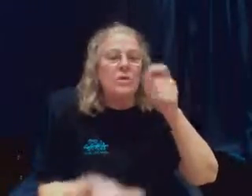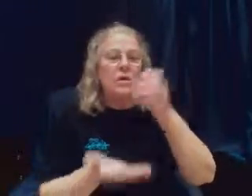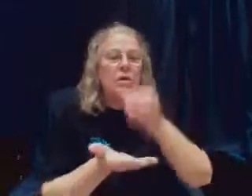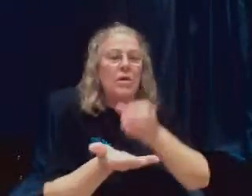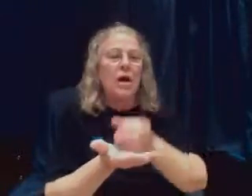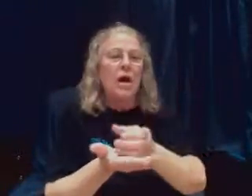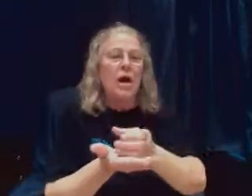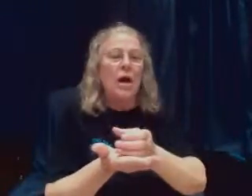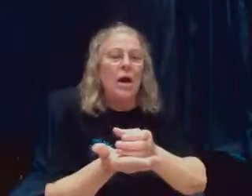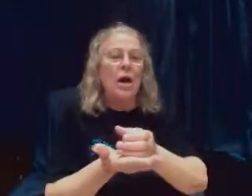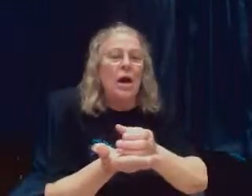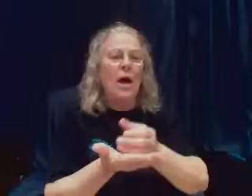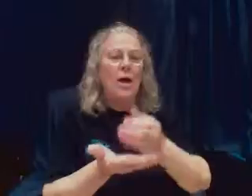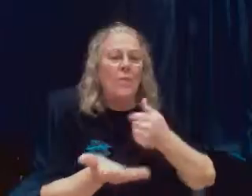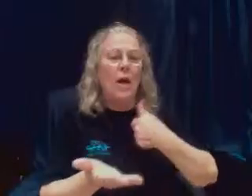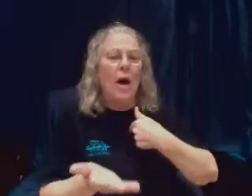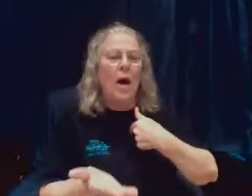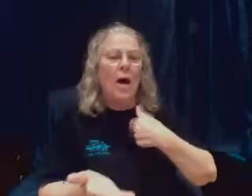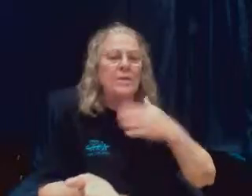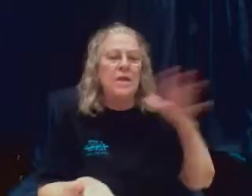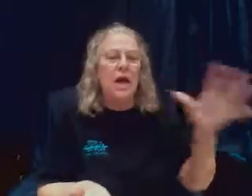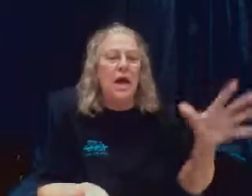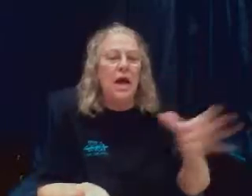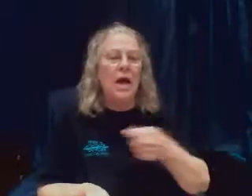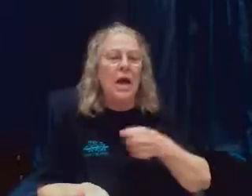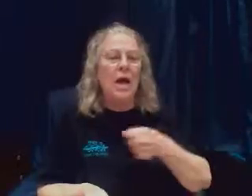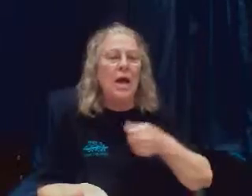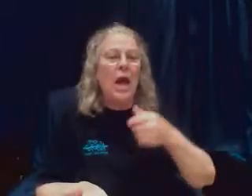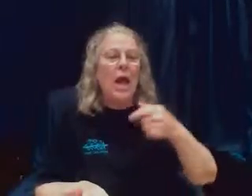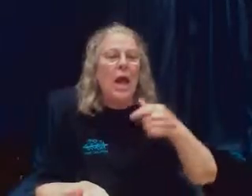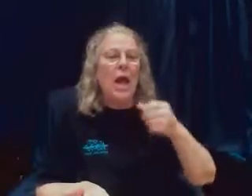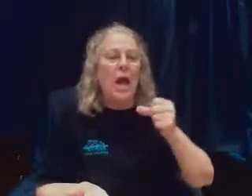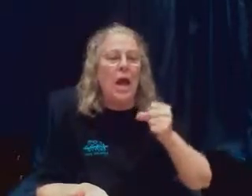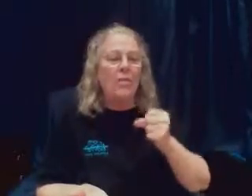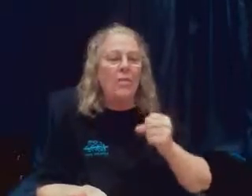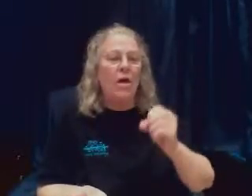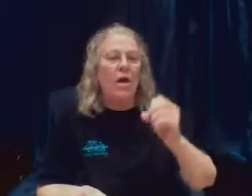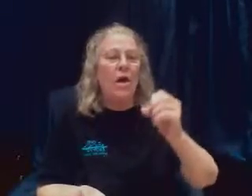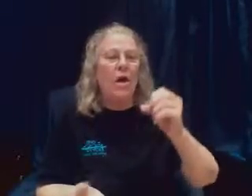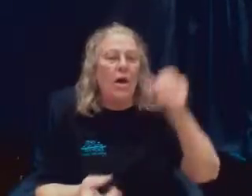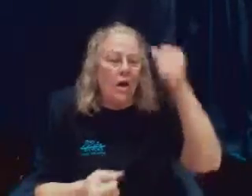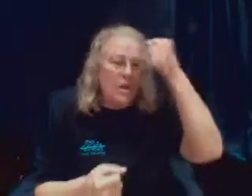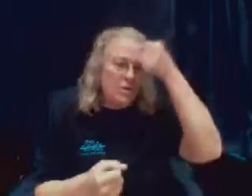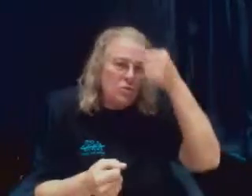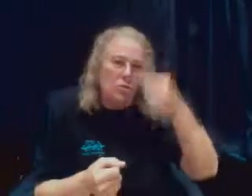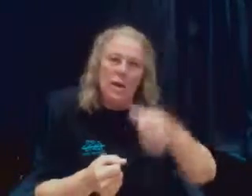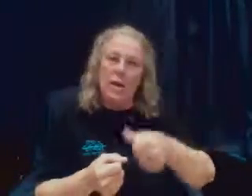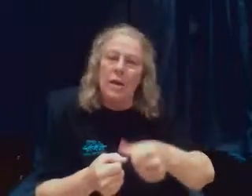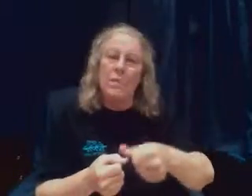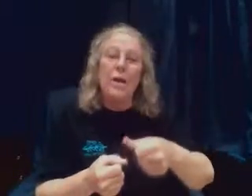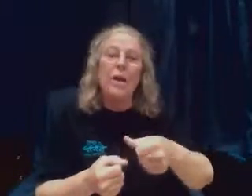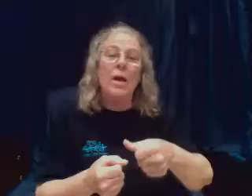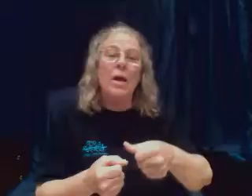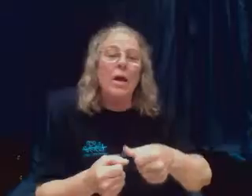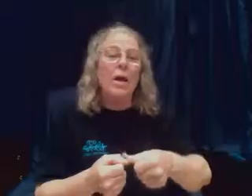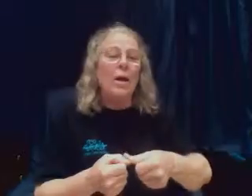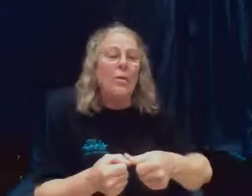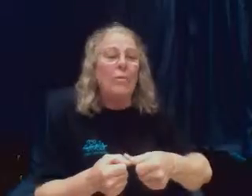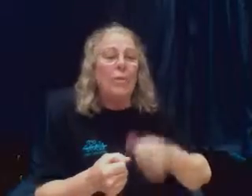testamental cup I take, and thus remember